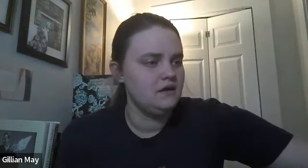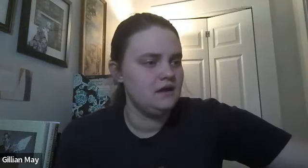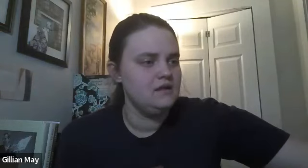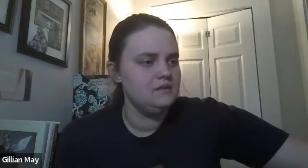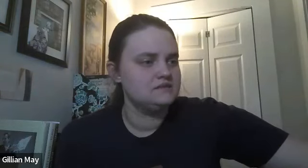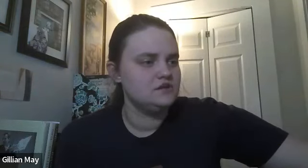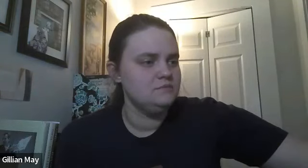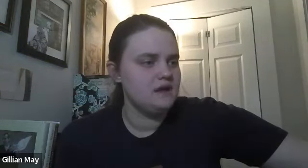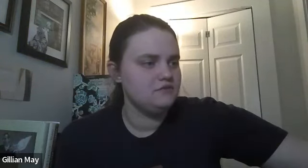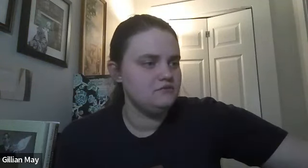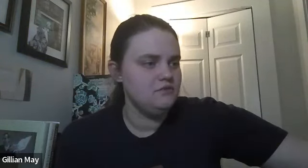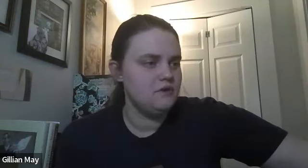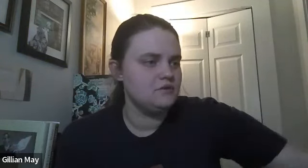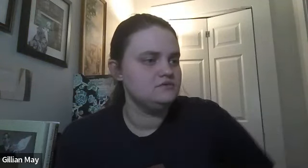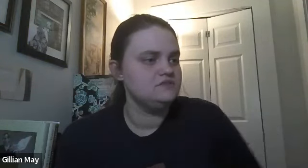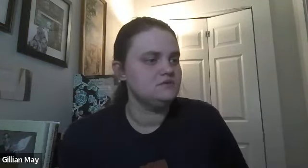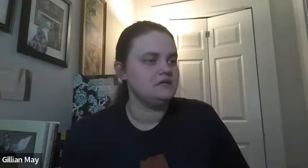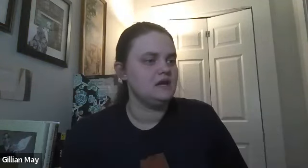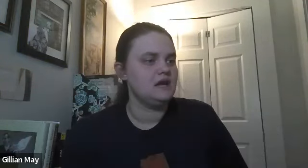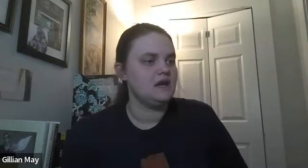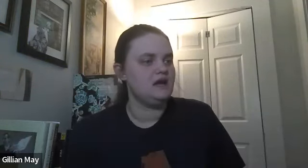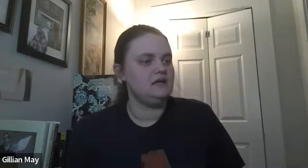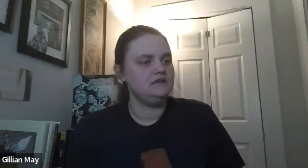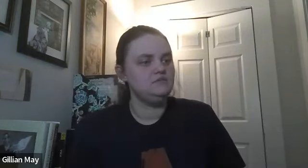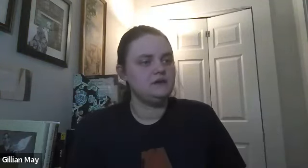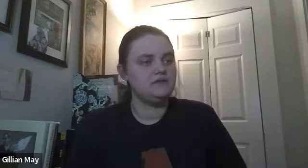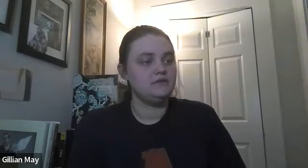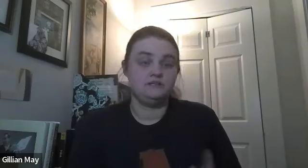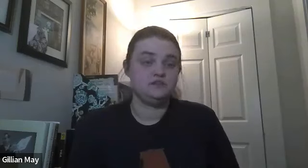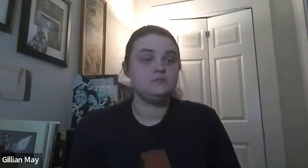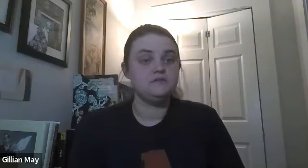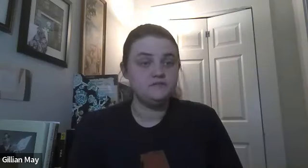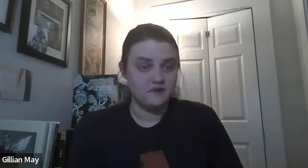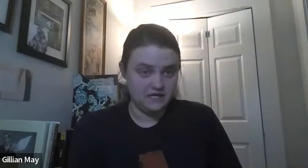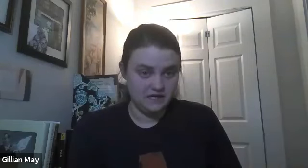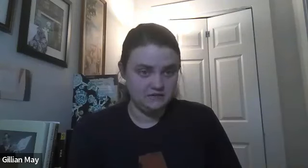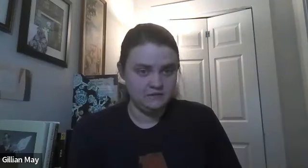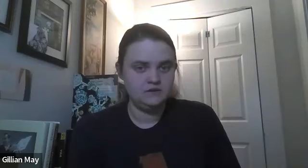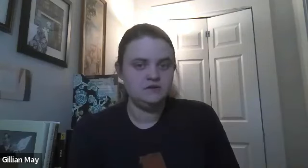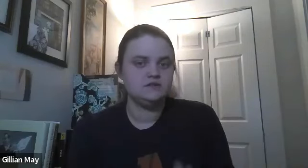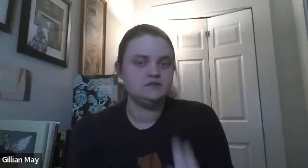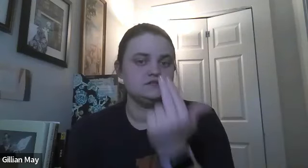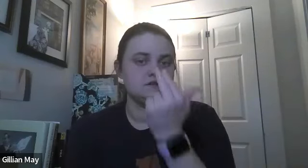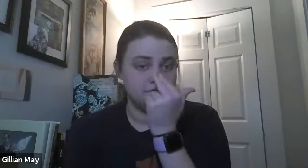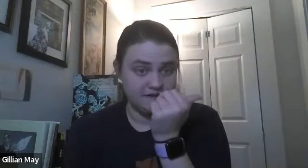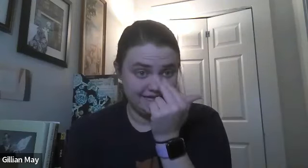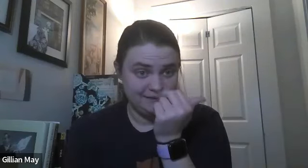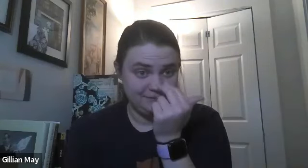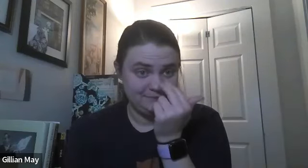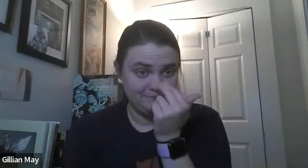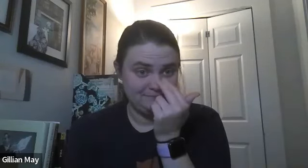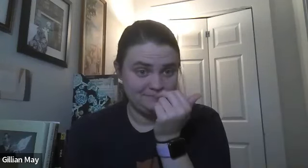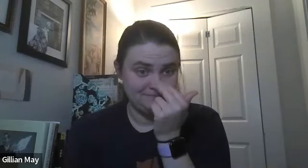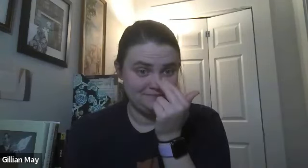Okay, let's go back through those. So we had ended with, or we started with funny. So funny.